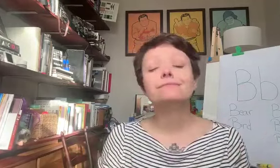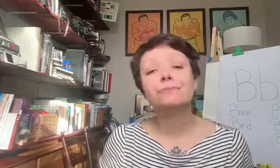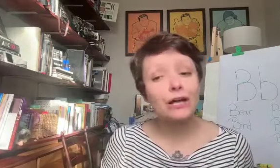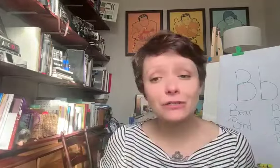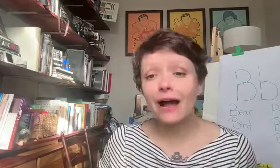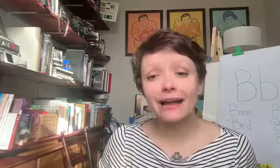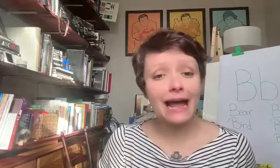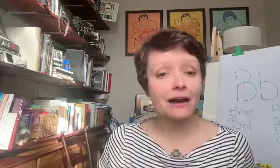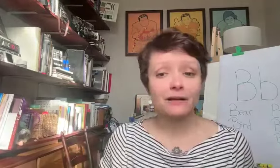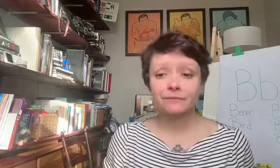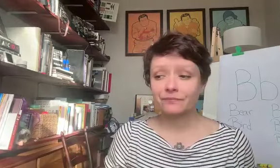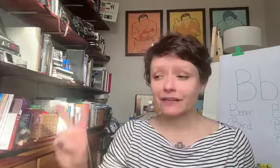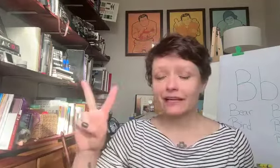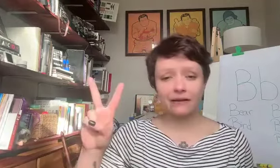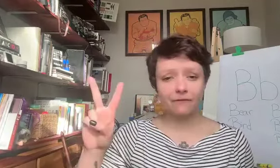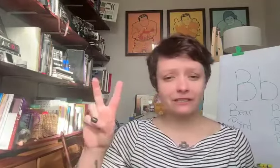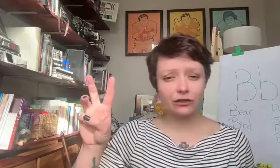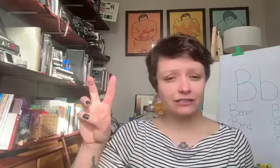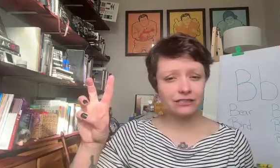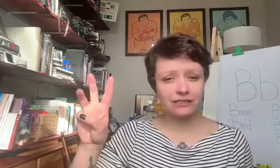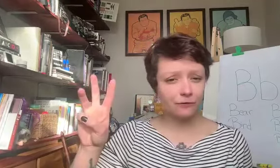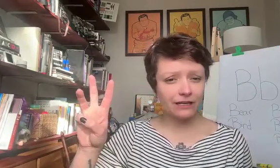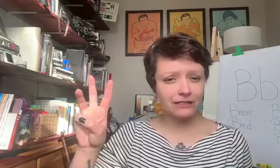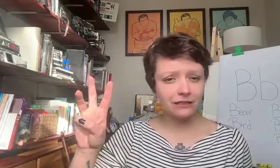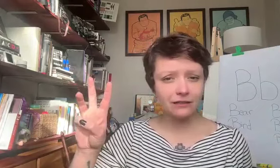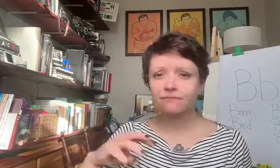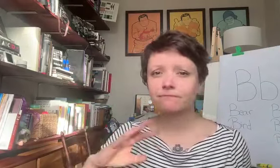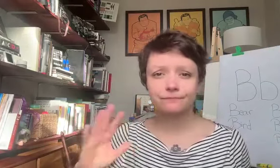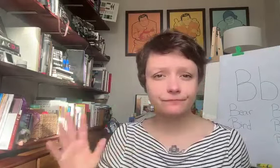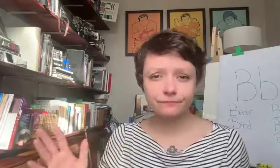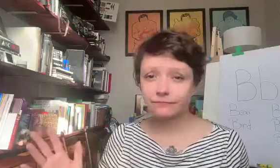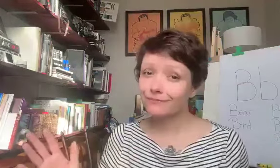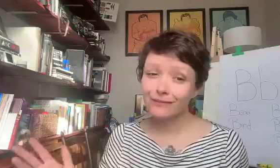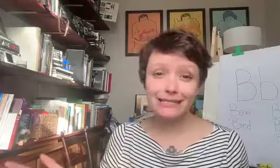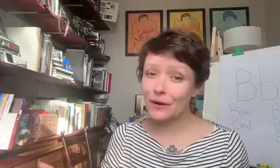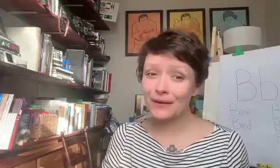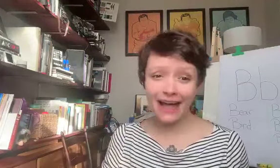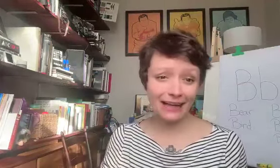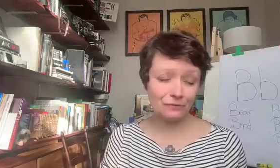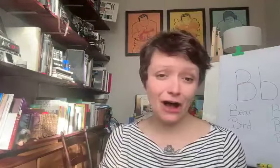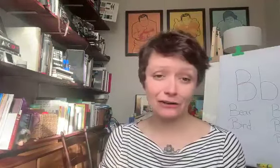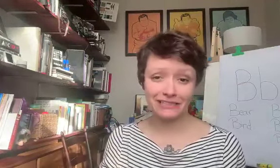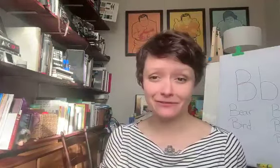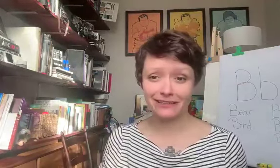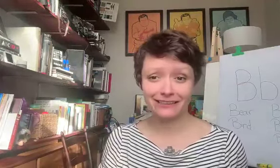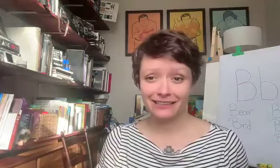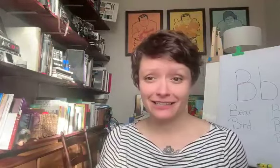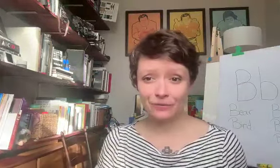but also again, if it looks different, it's okay. We all look different, so we're